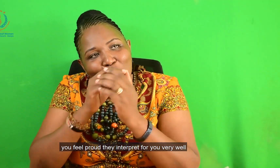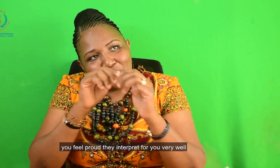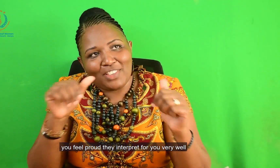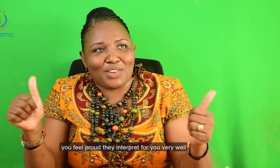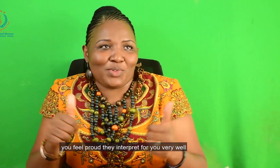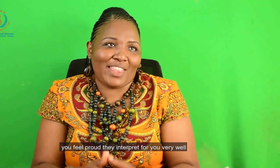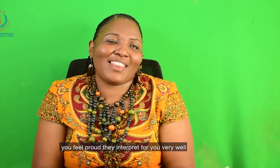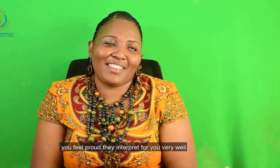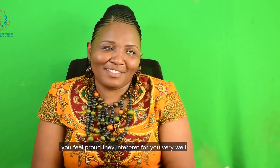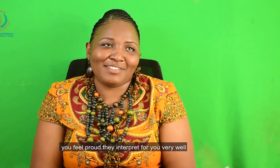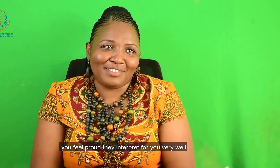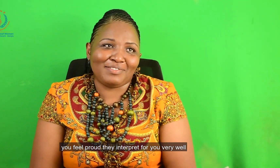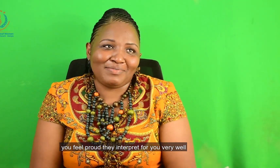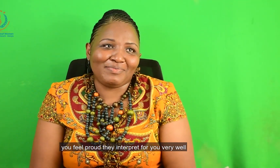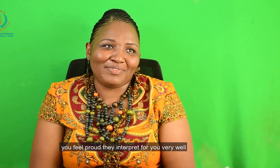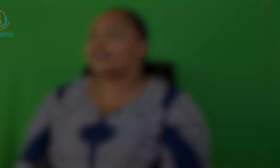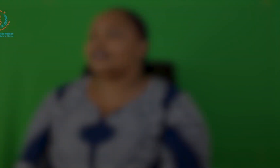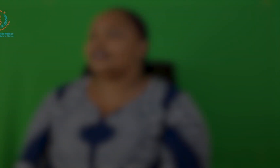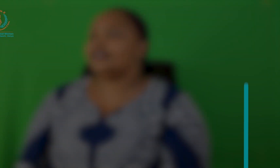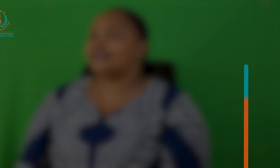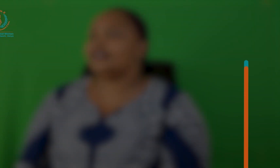interpret for you very well.